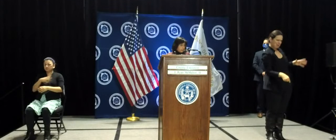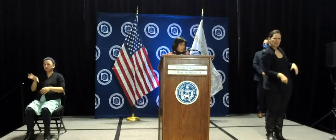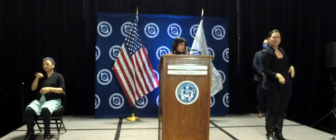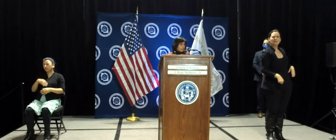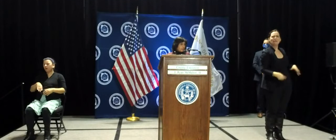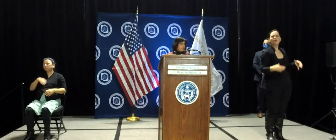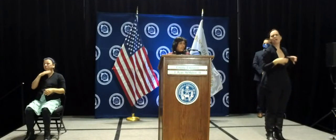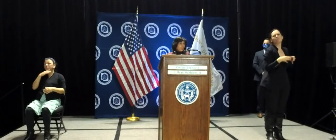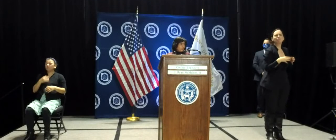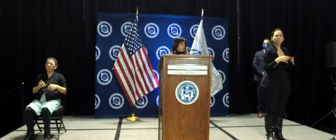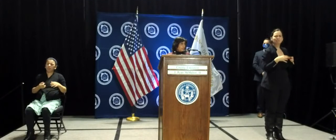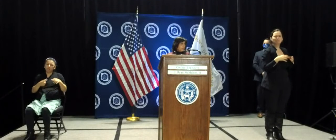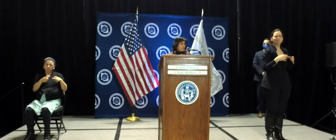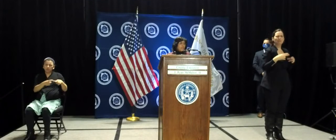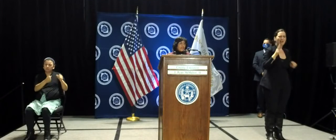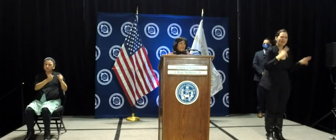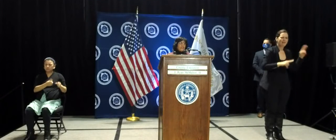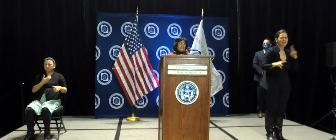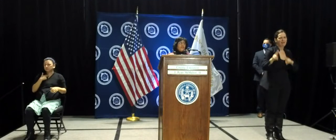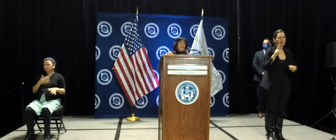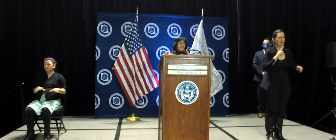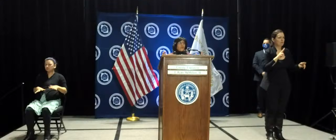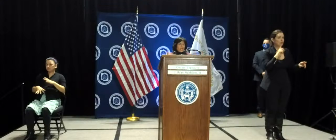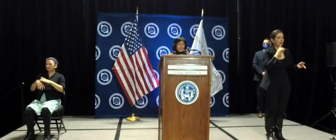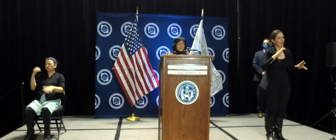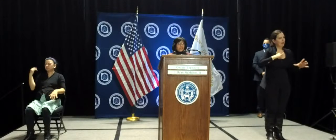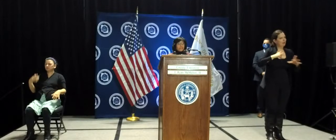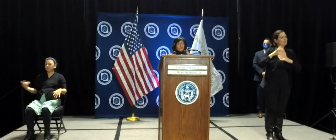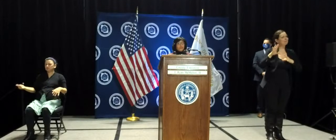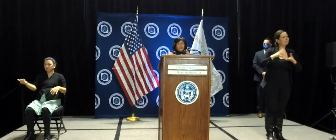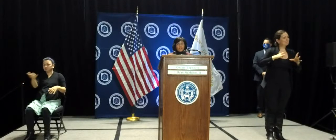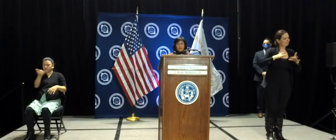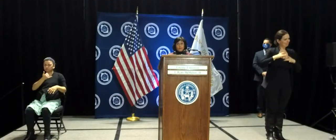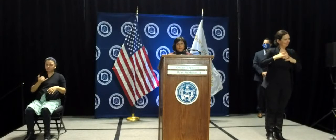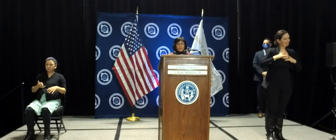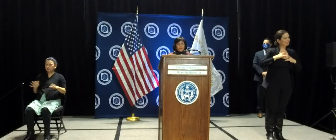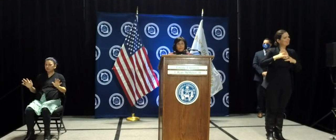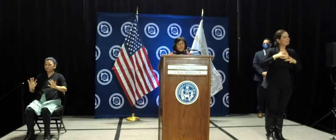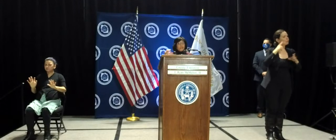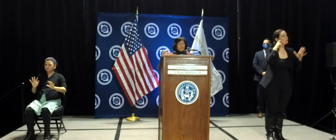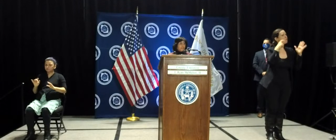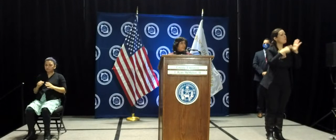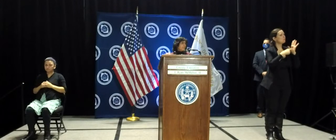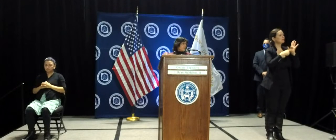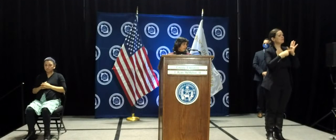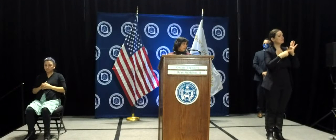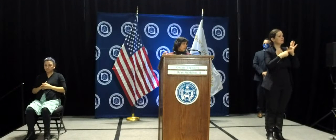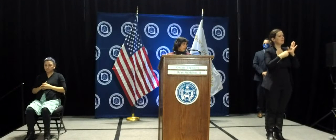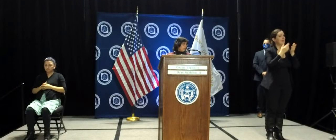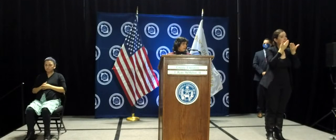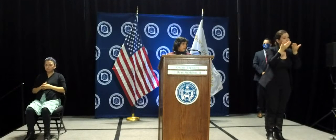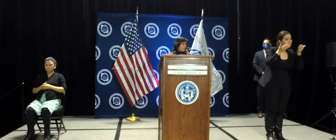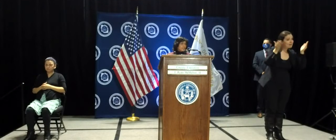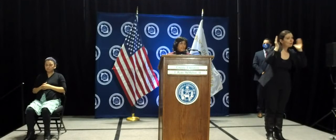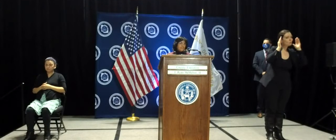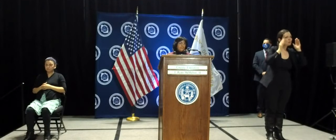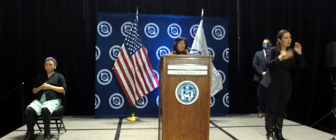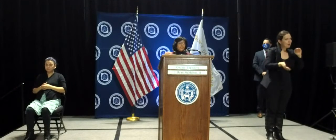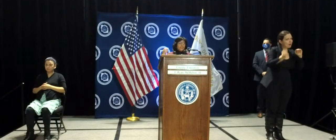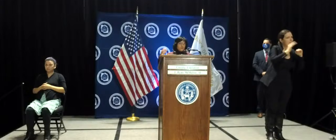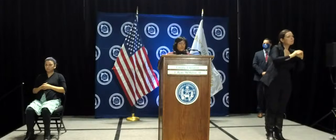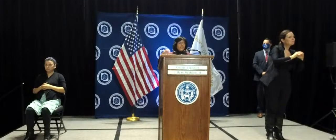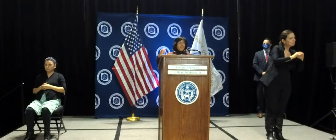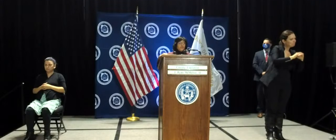prior to Thanksgiving with the Halloween, and then you add Thanksgiving on top of it, that created further problem, and